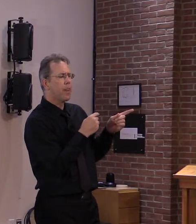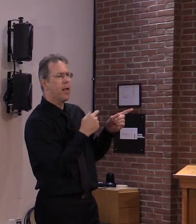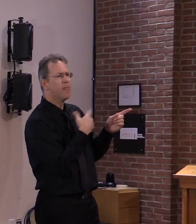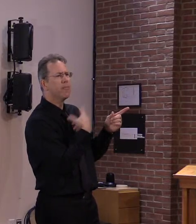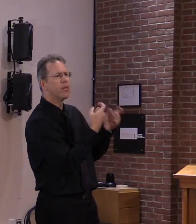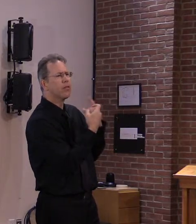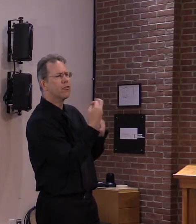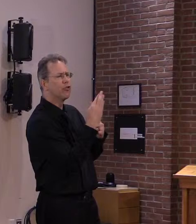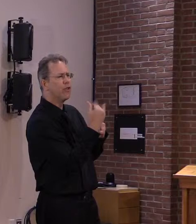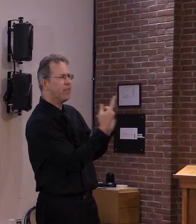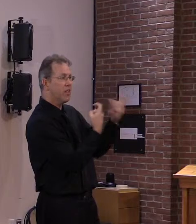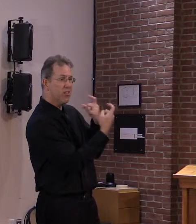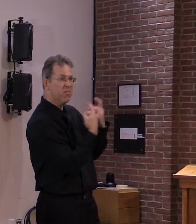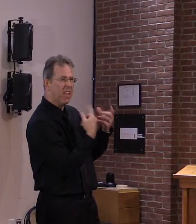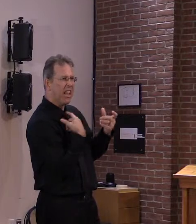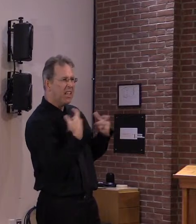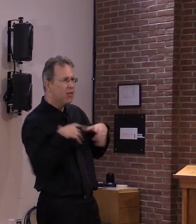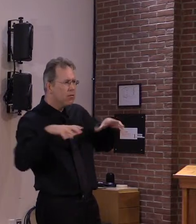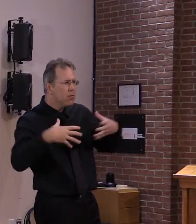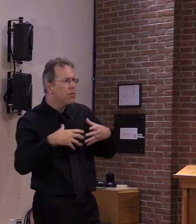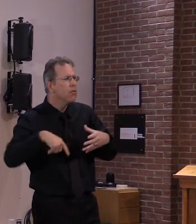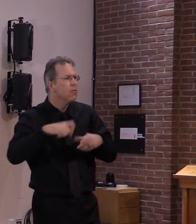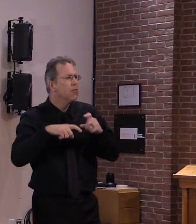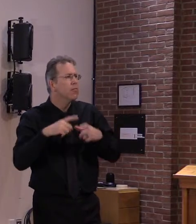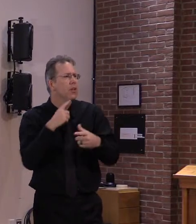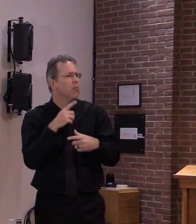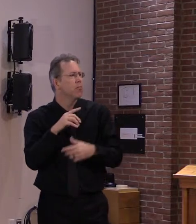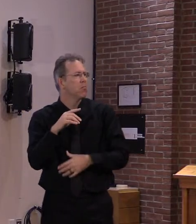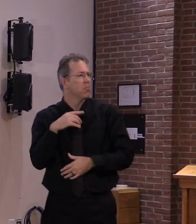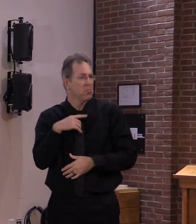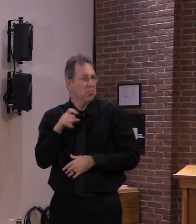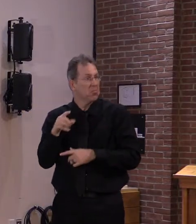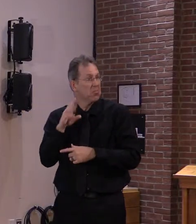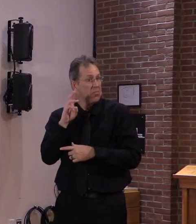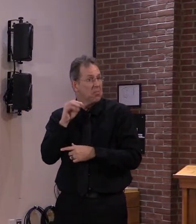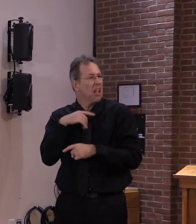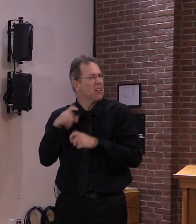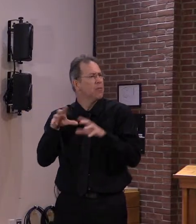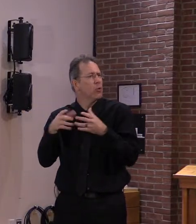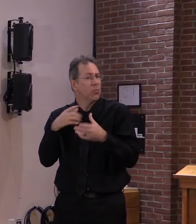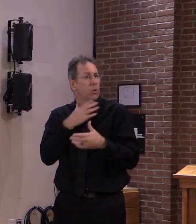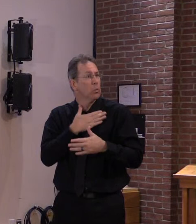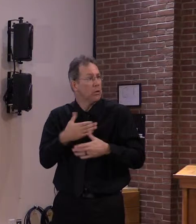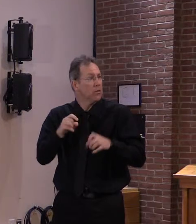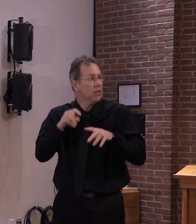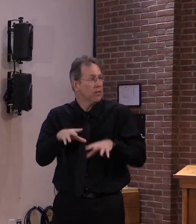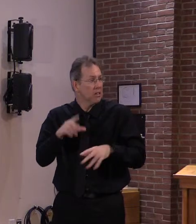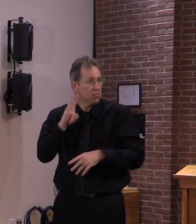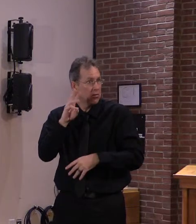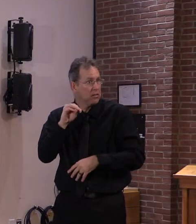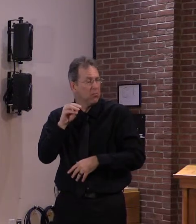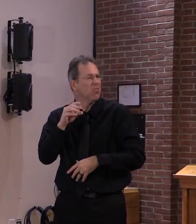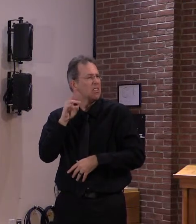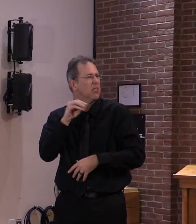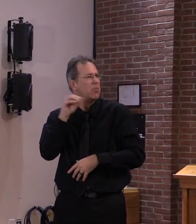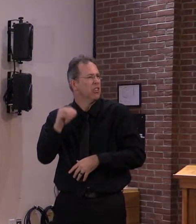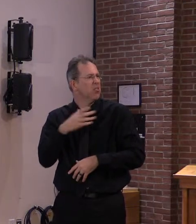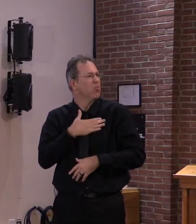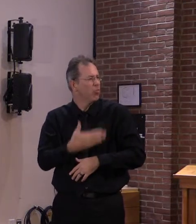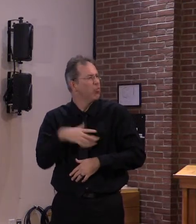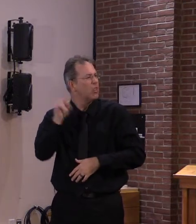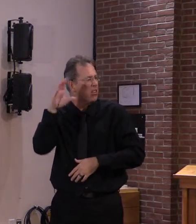to have to continue to evaluate after this is over to see what we do in terms of protecting